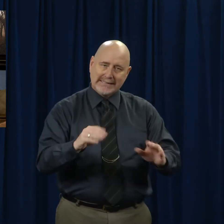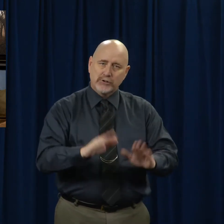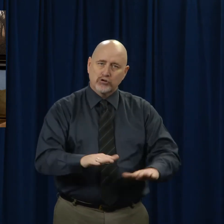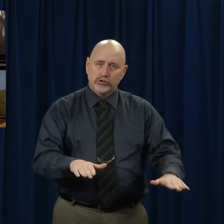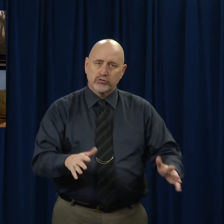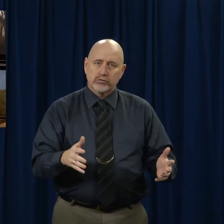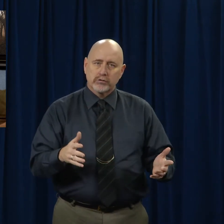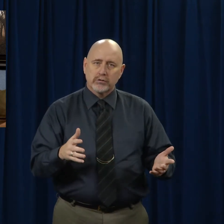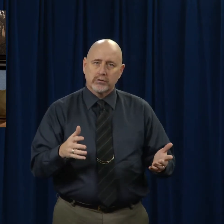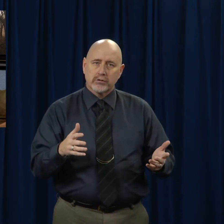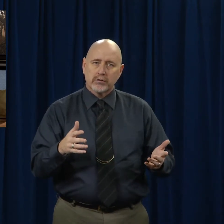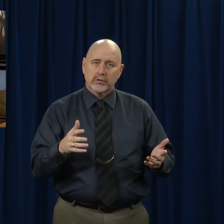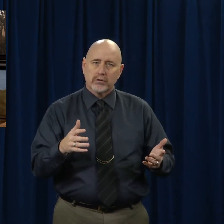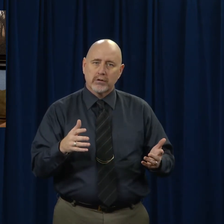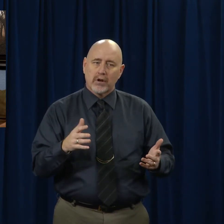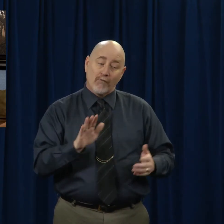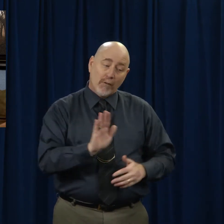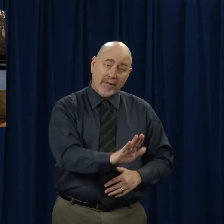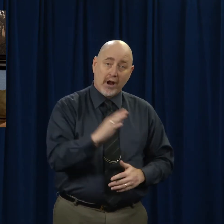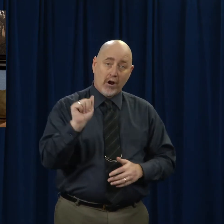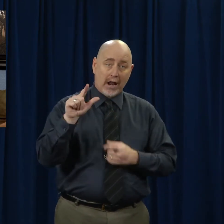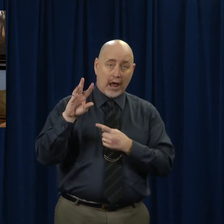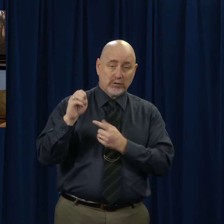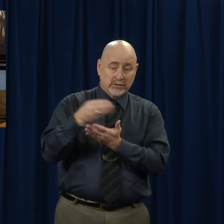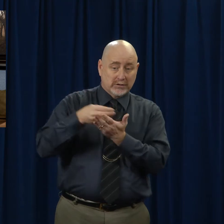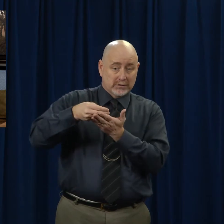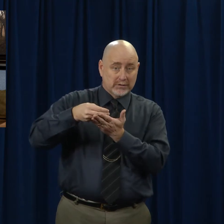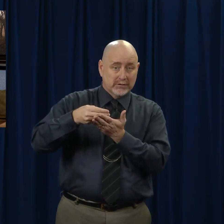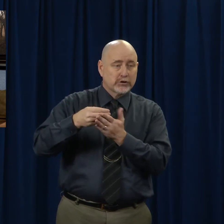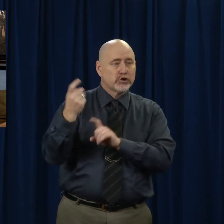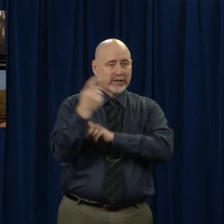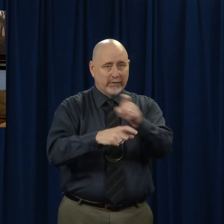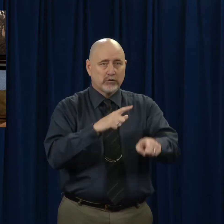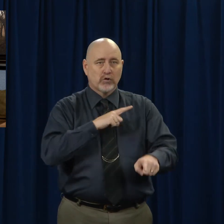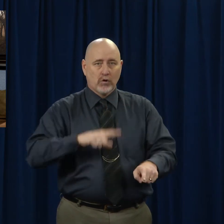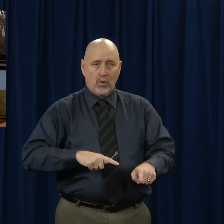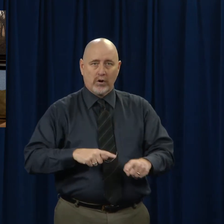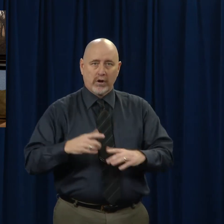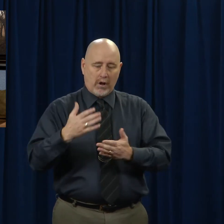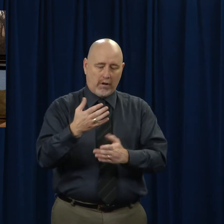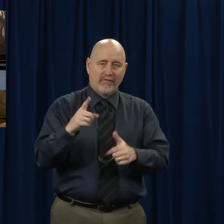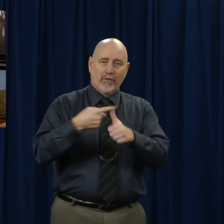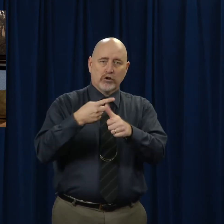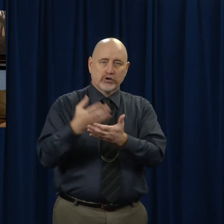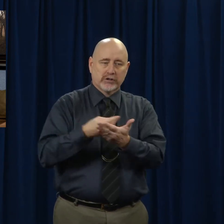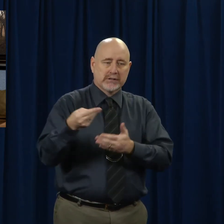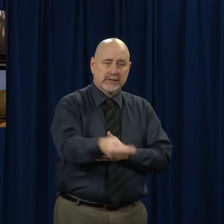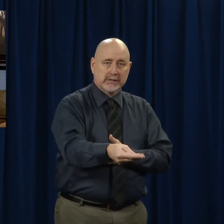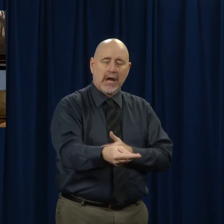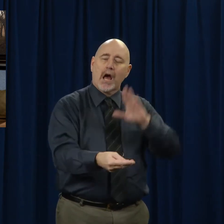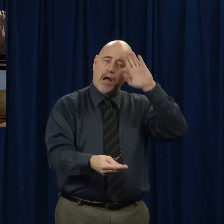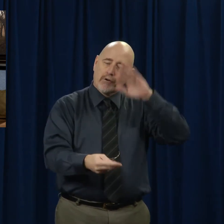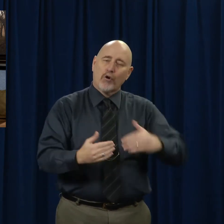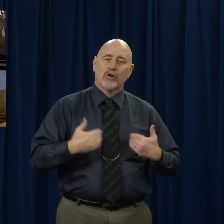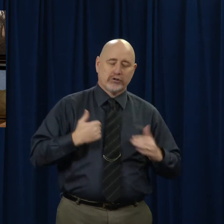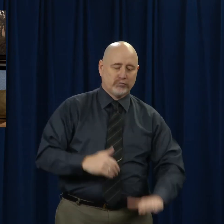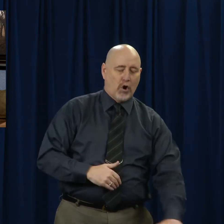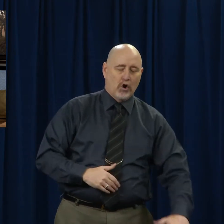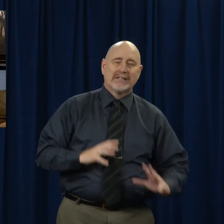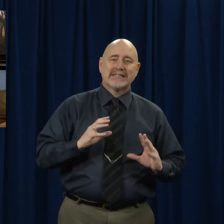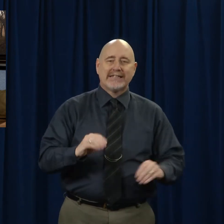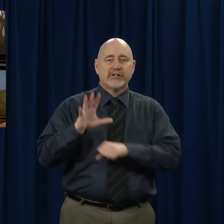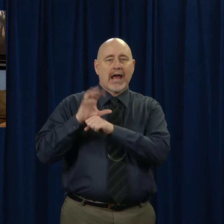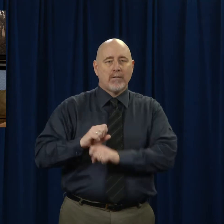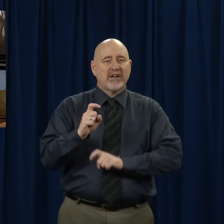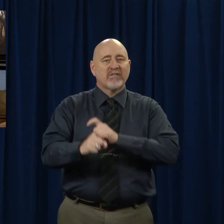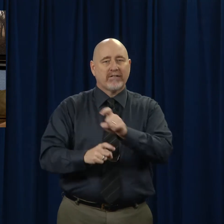your children from their allowance to give to the Lord off the top. Now, I understand when they're very small, you want to teach them